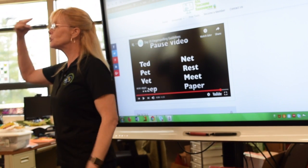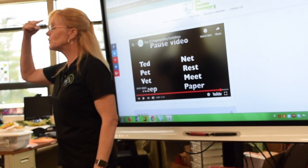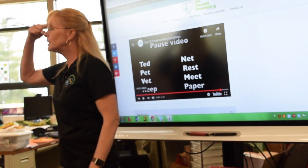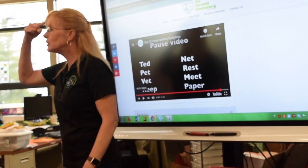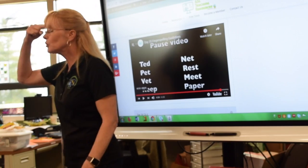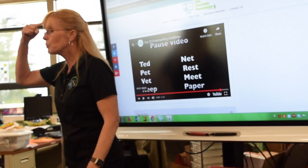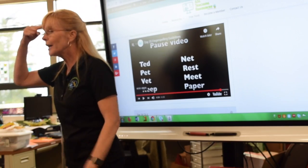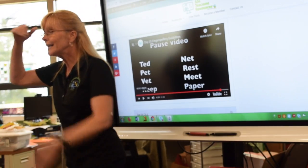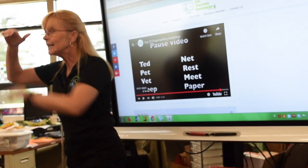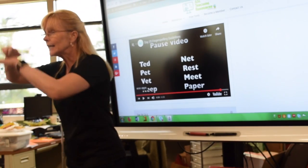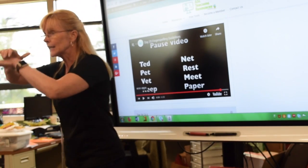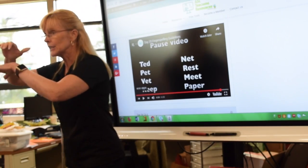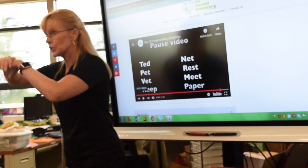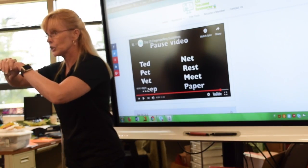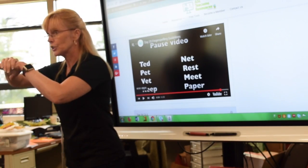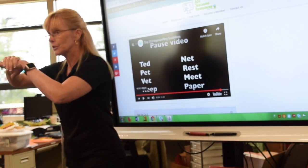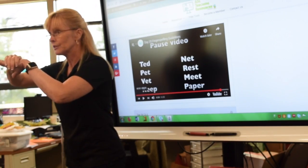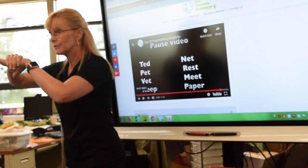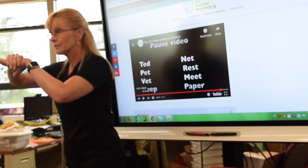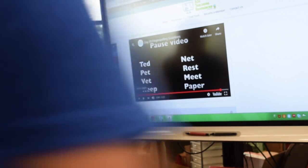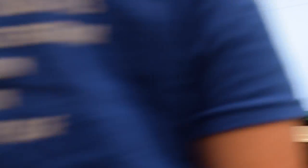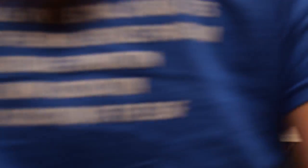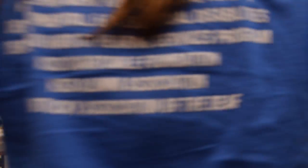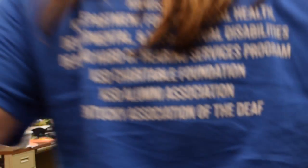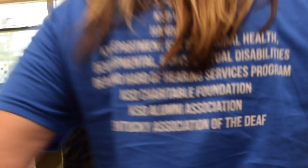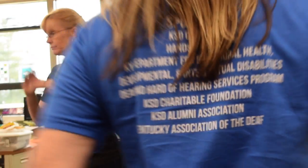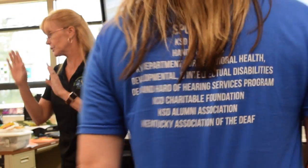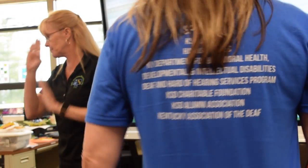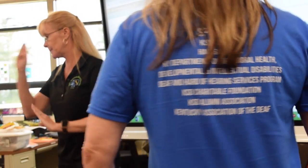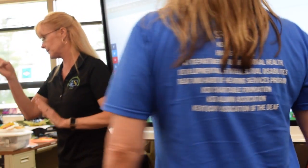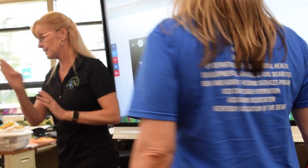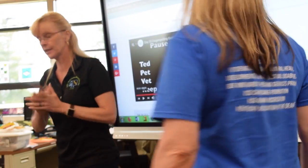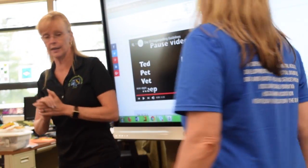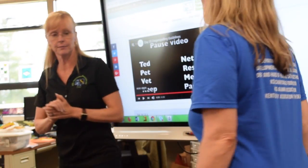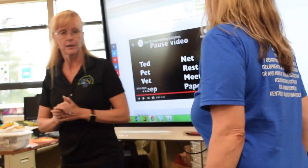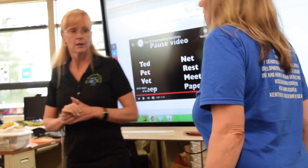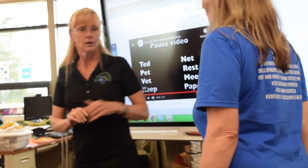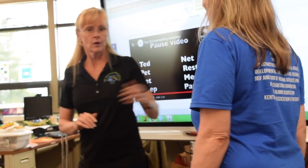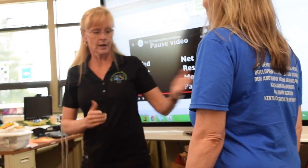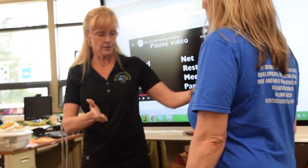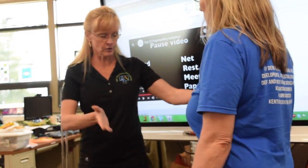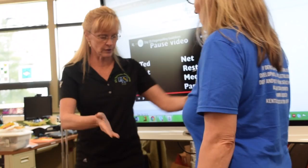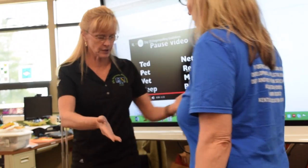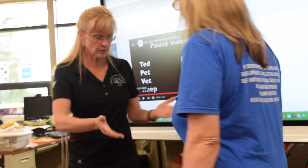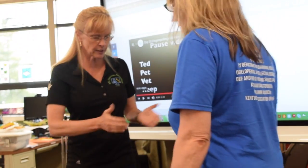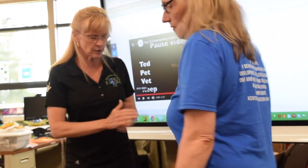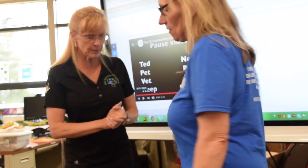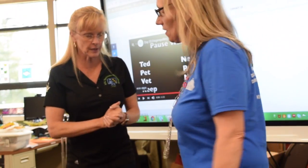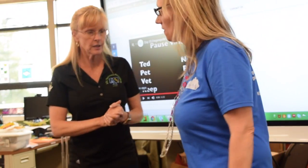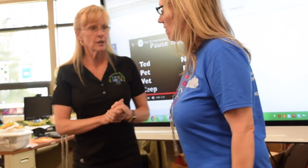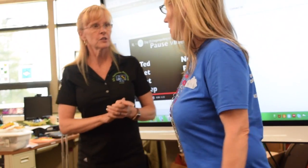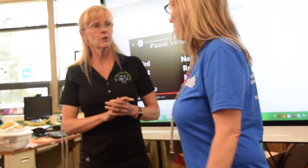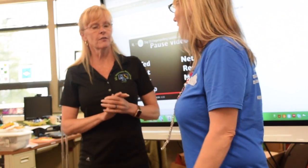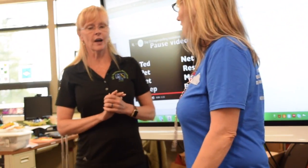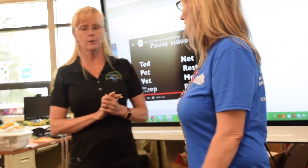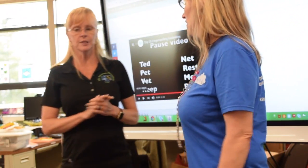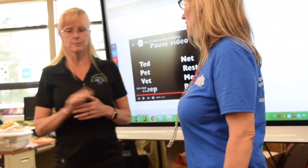doing in your brain in English. Okay? Just saying. Okay, so turn this way a little bit. So if I was